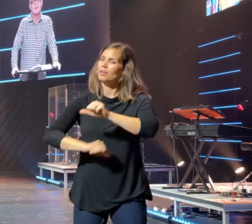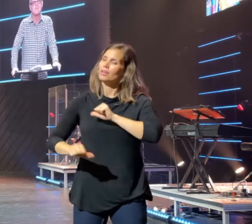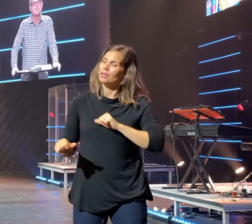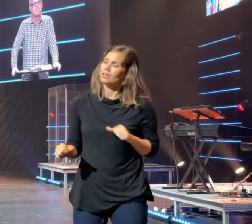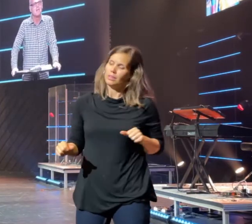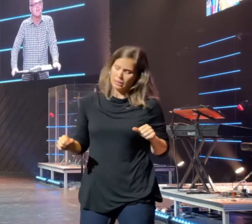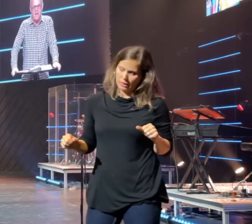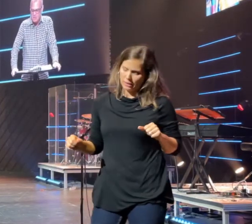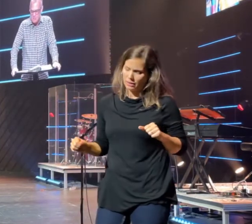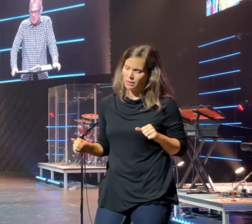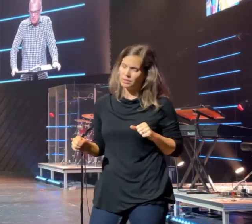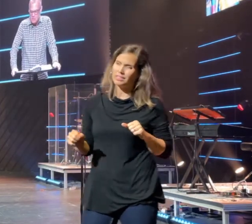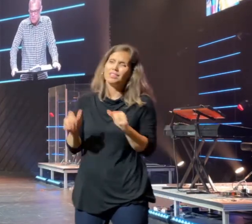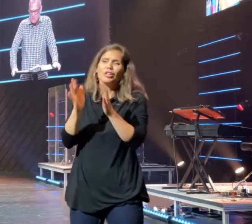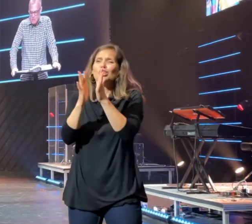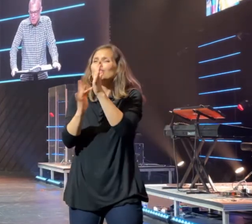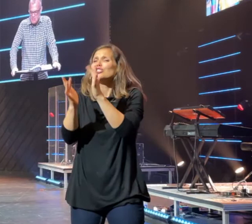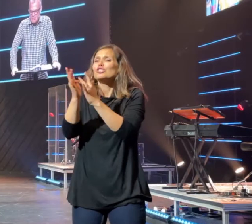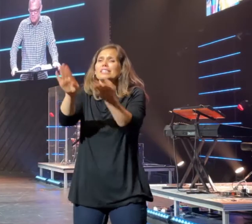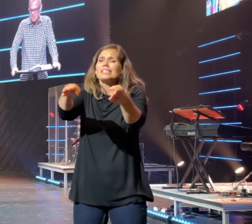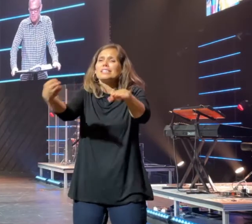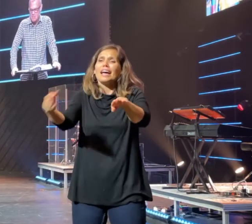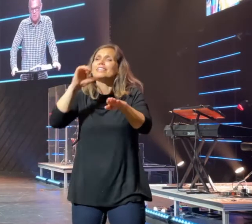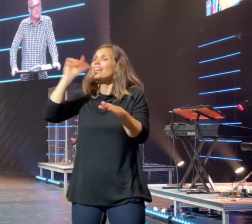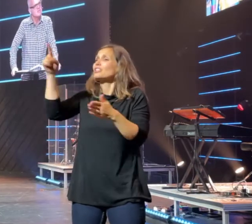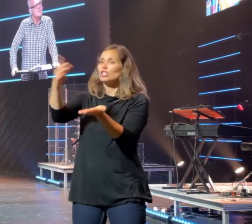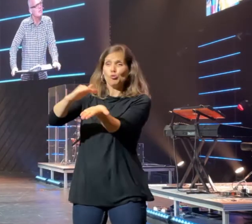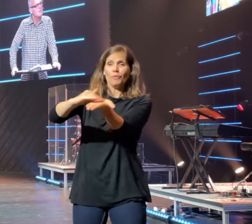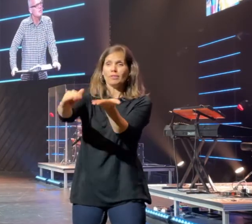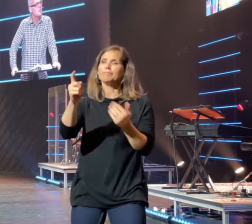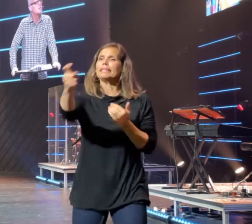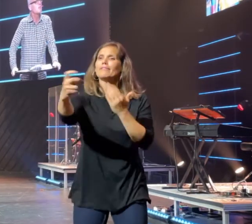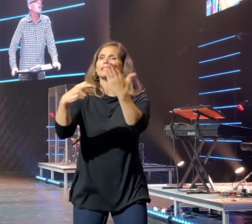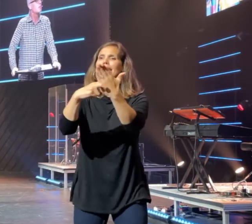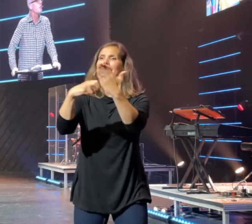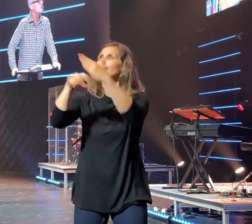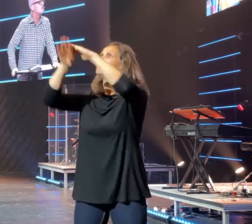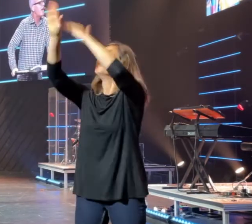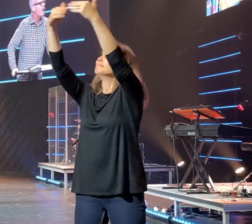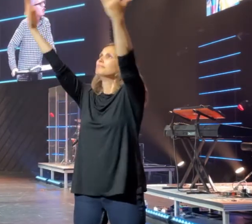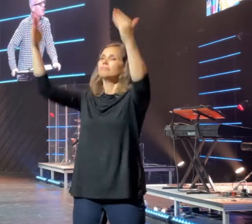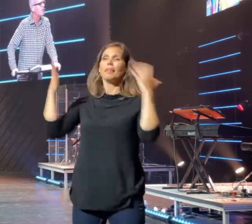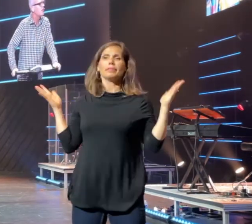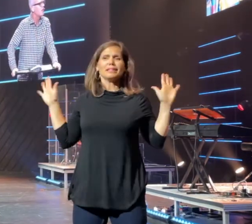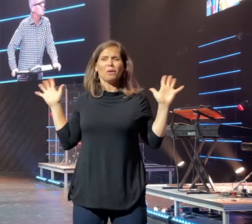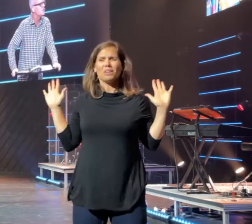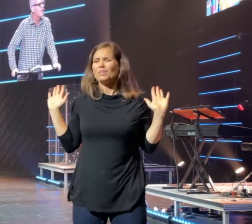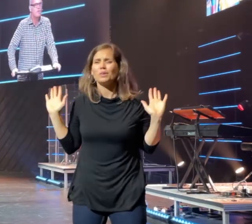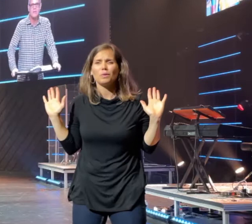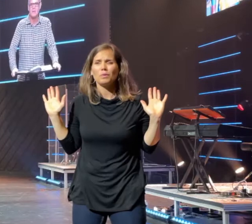died not just to forgive us of our sins, but to bring about the death